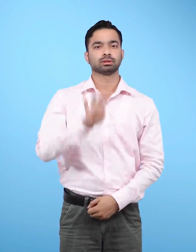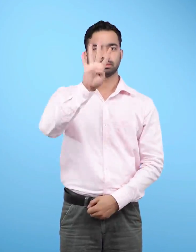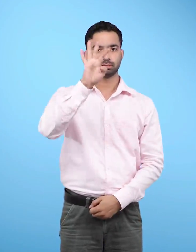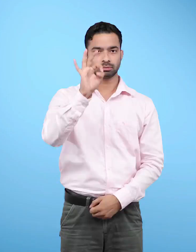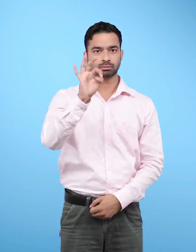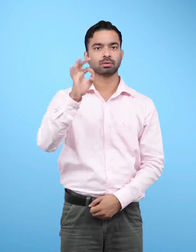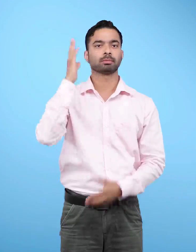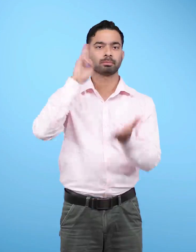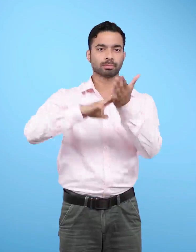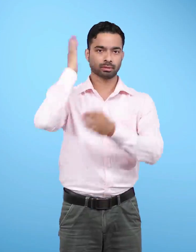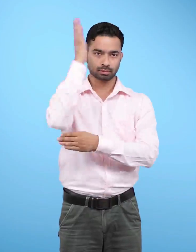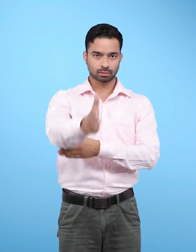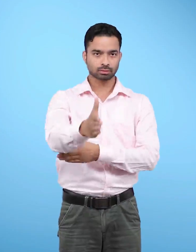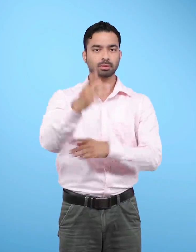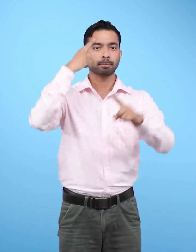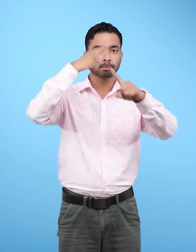40 meters by 20 meters.